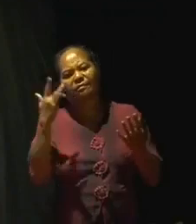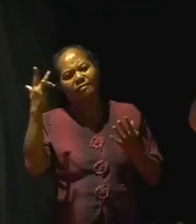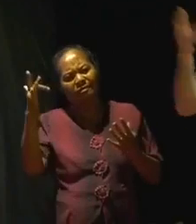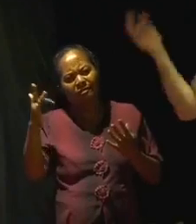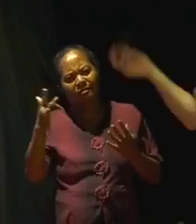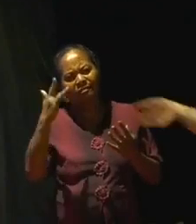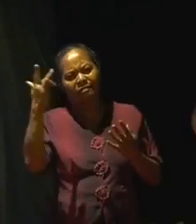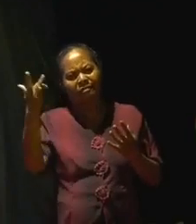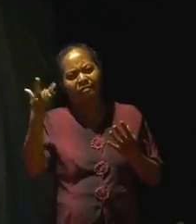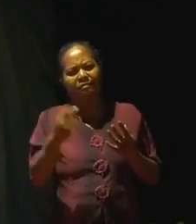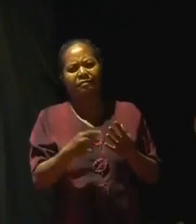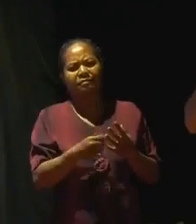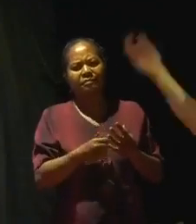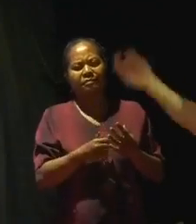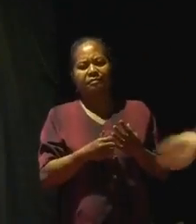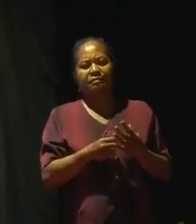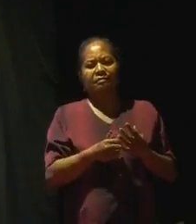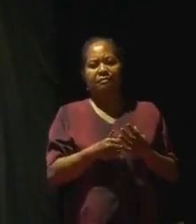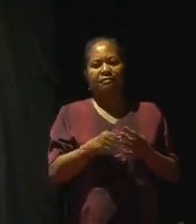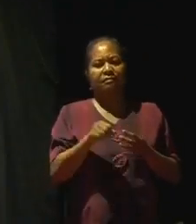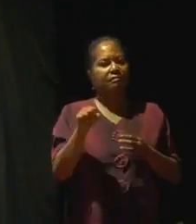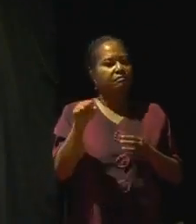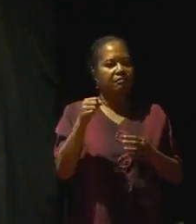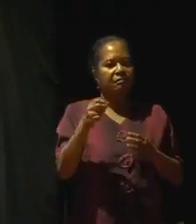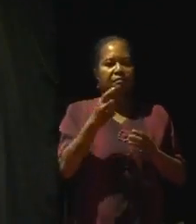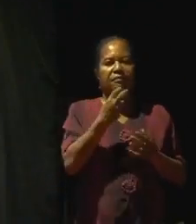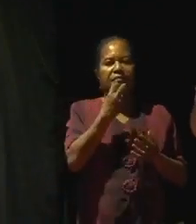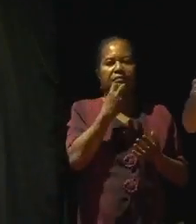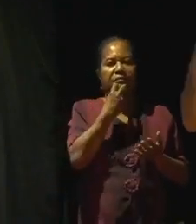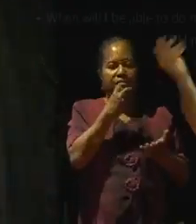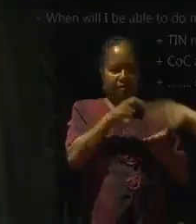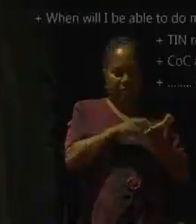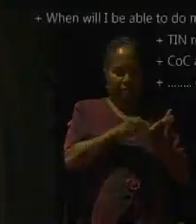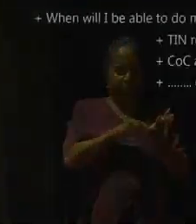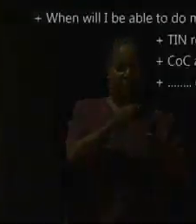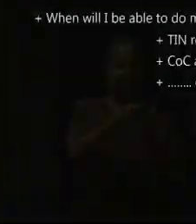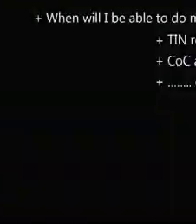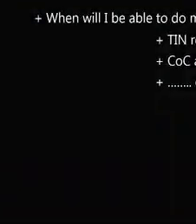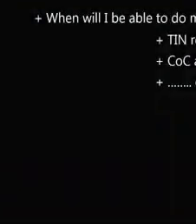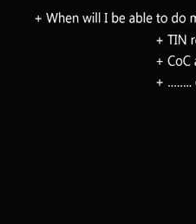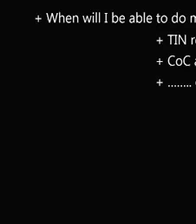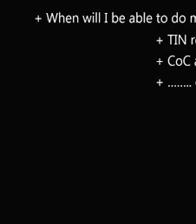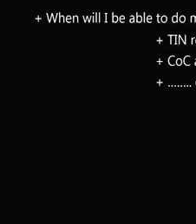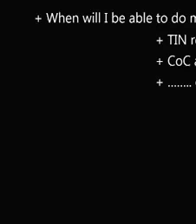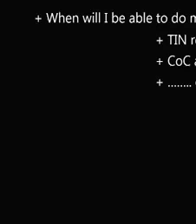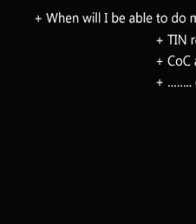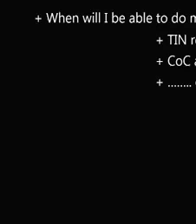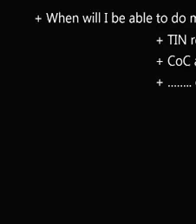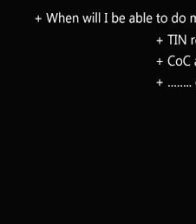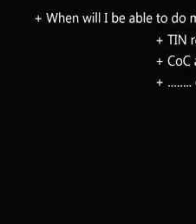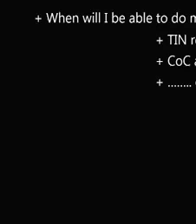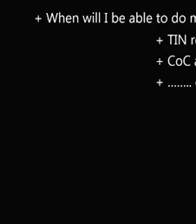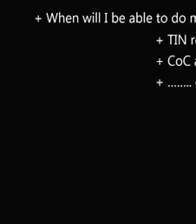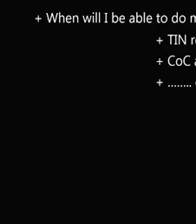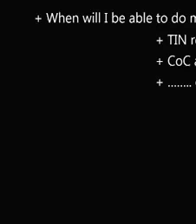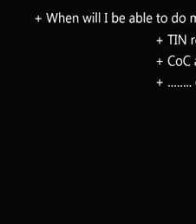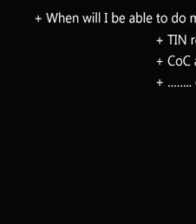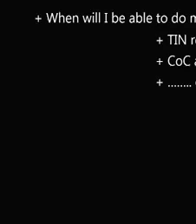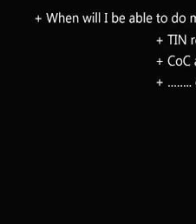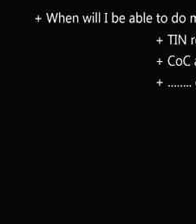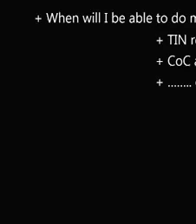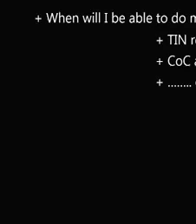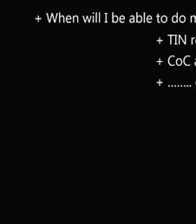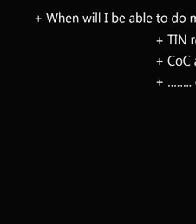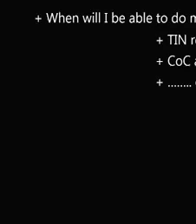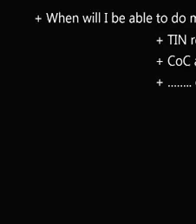online? Because you've got payments online, why not TIN registration, and why not COC applications, and why not that, why not this? The simple answer